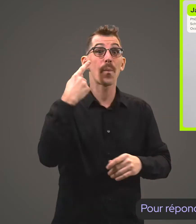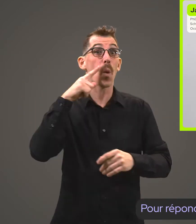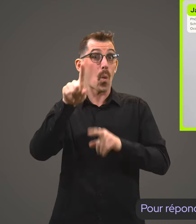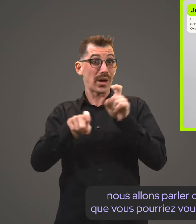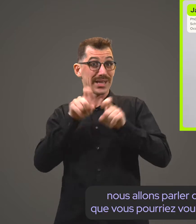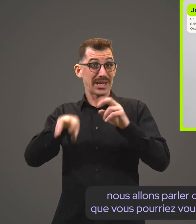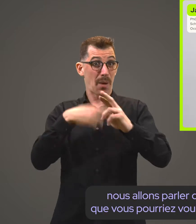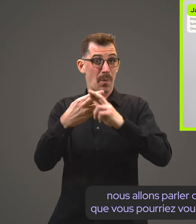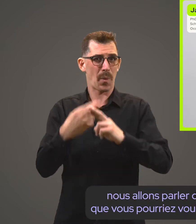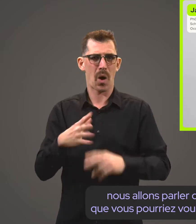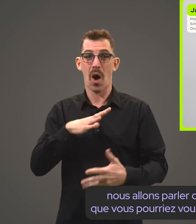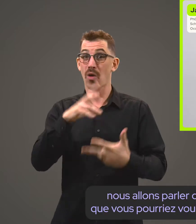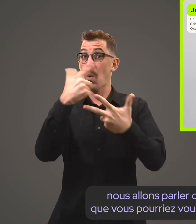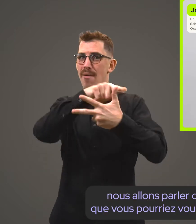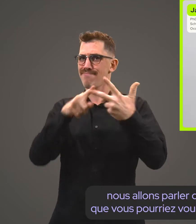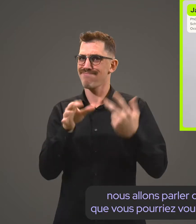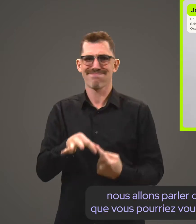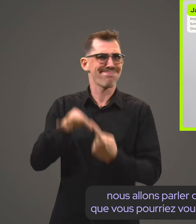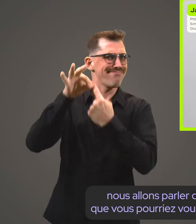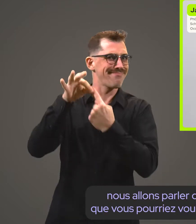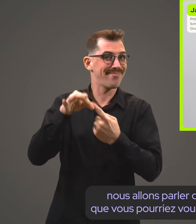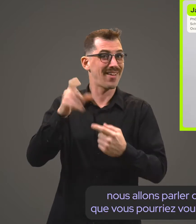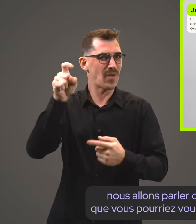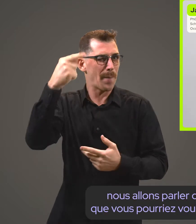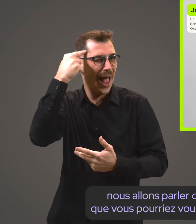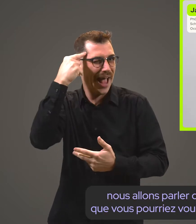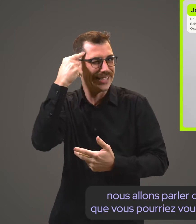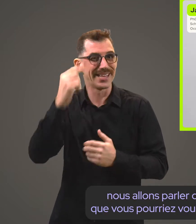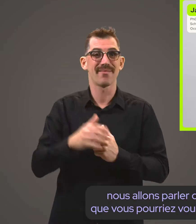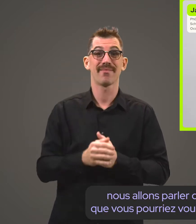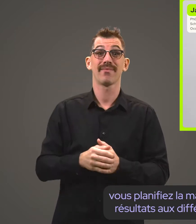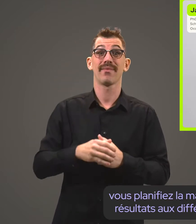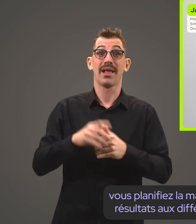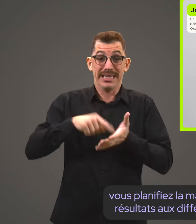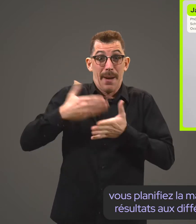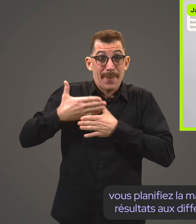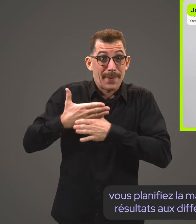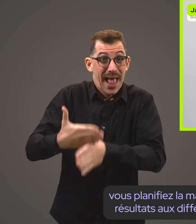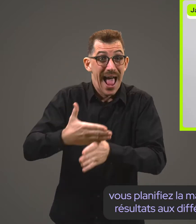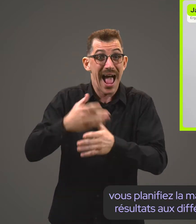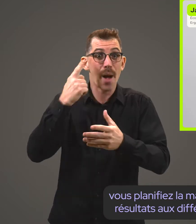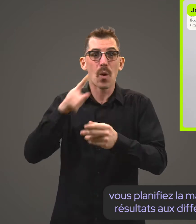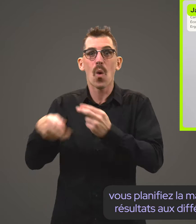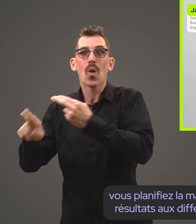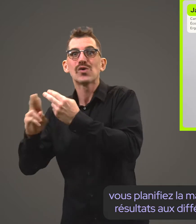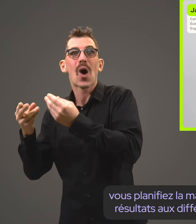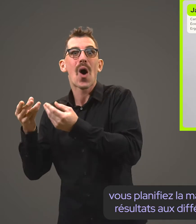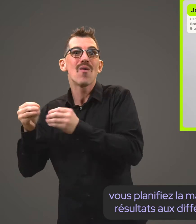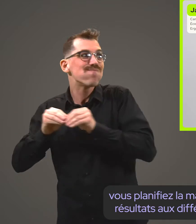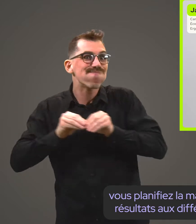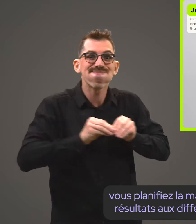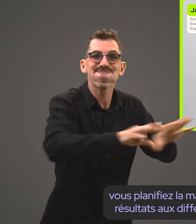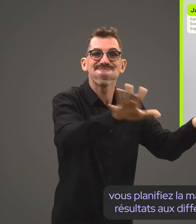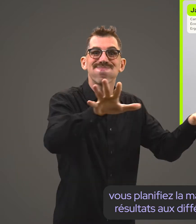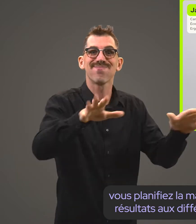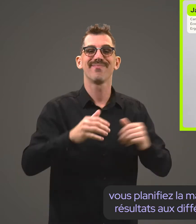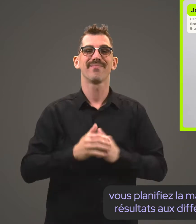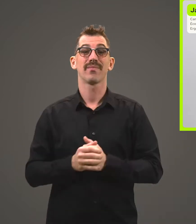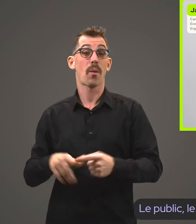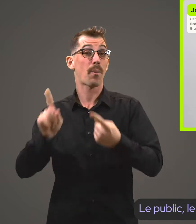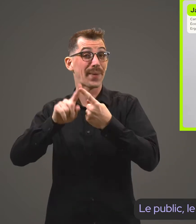this question, we will be talking about three main things that you may want to consider when planning how to communicate results to different